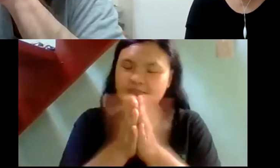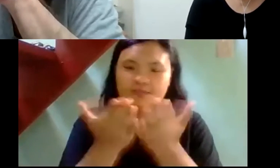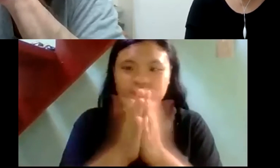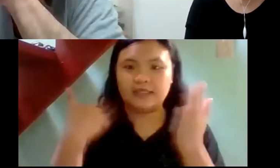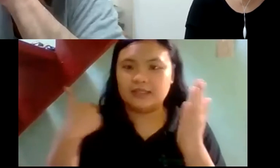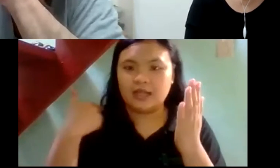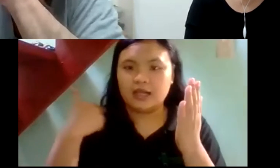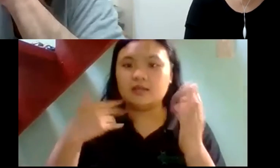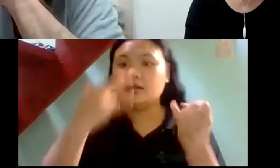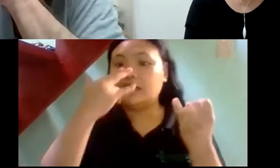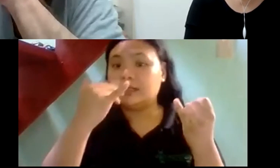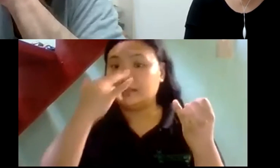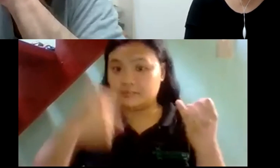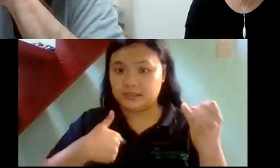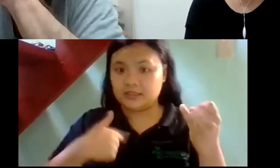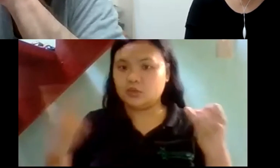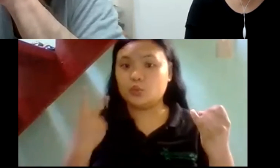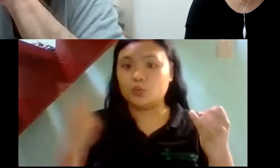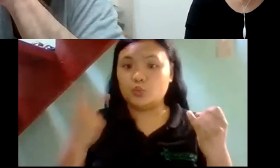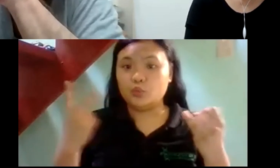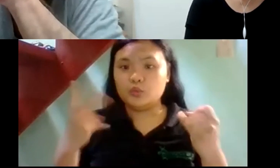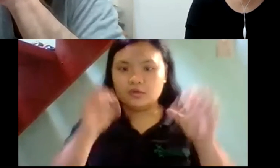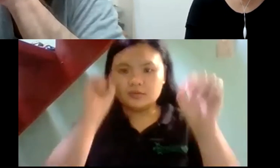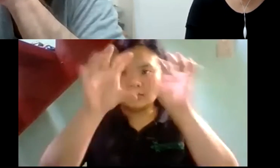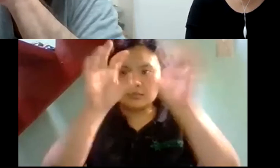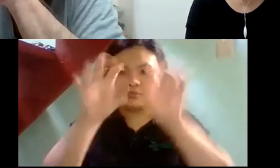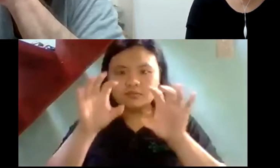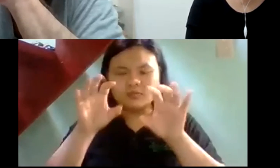before having this class.